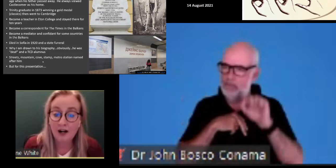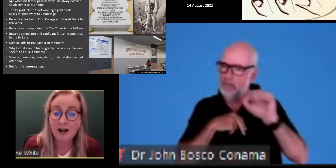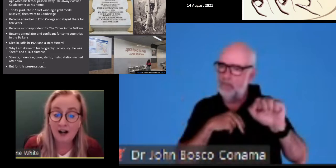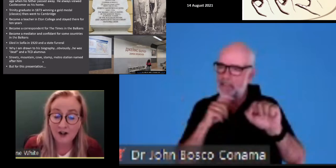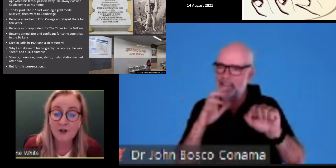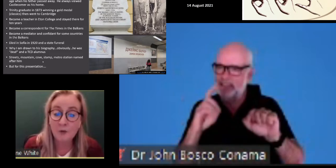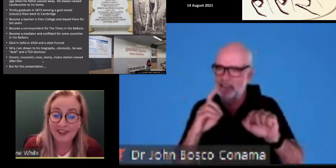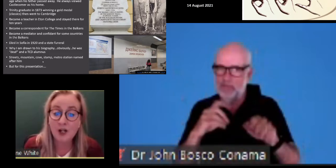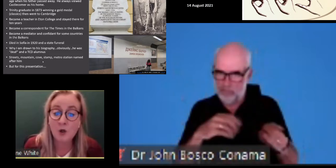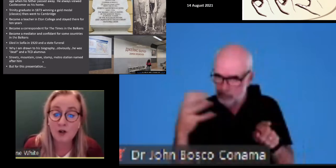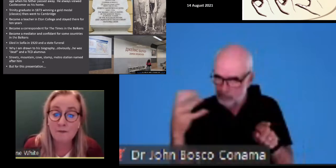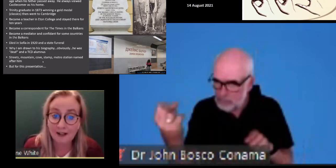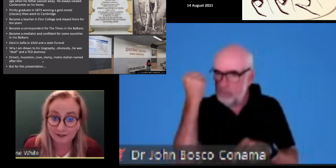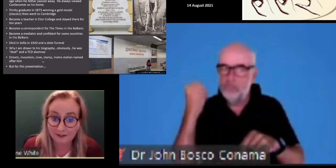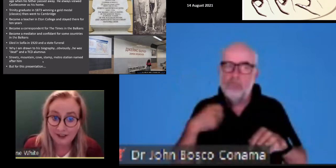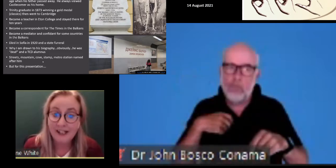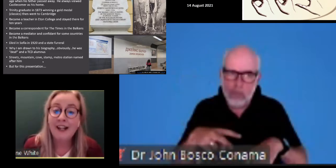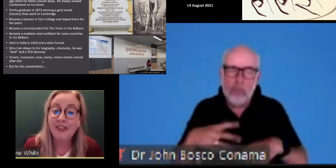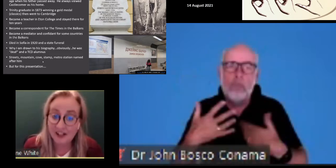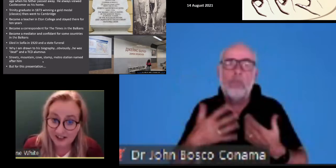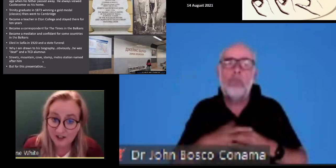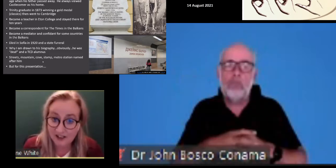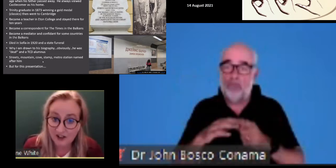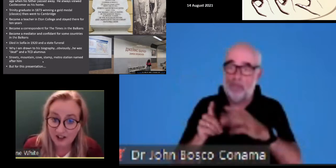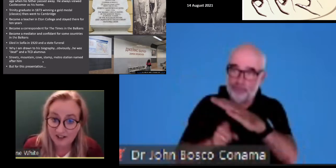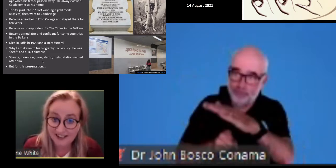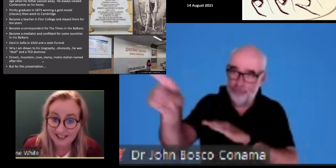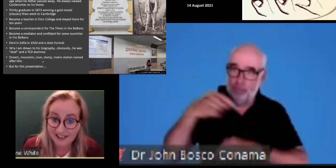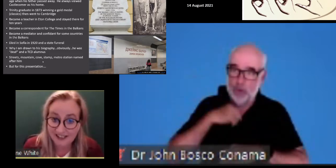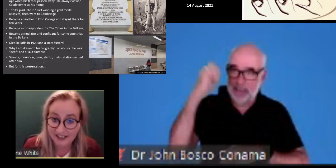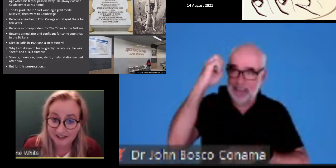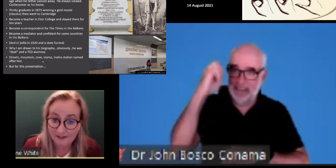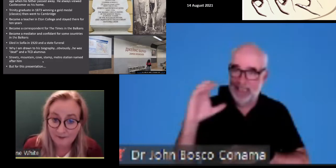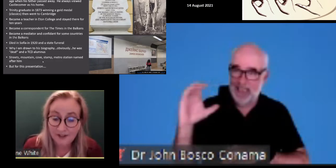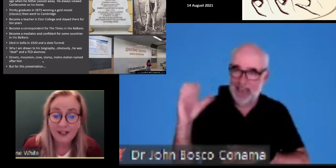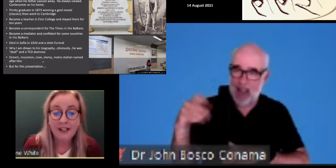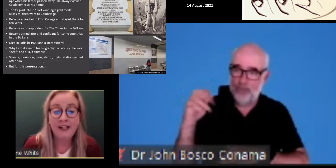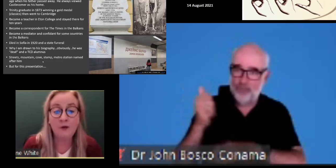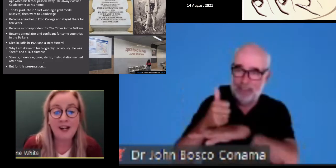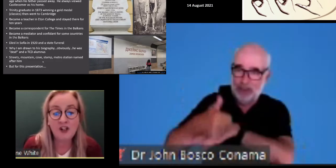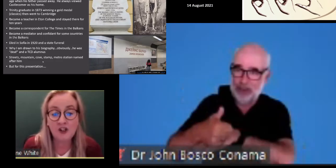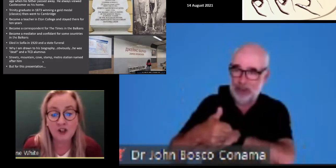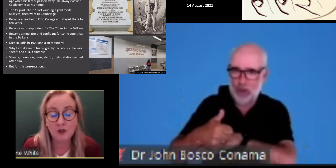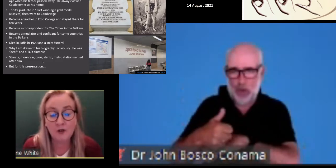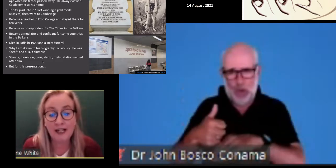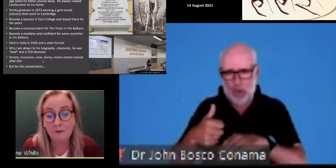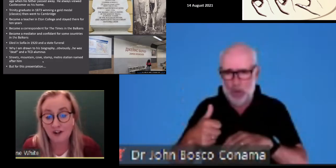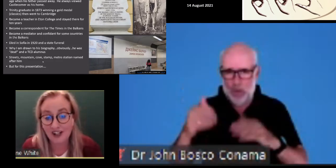are honored with a gold medal. This is what he achieved in TCD. He went to Cambridge